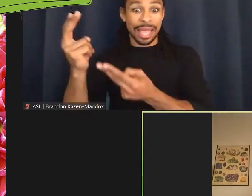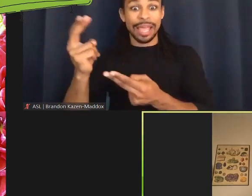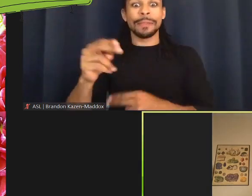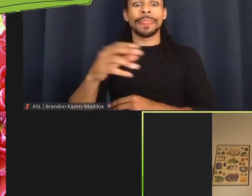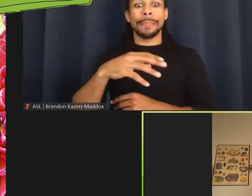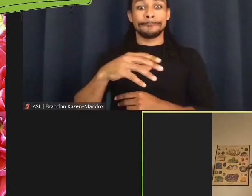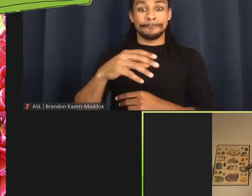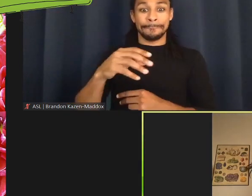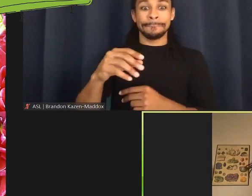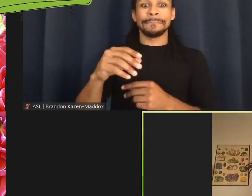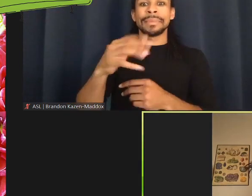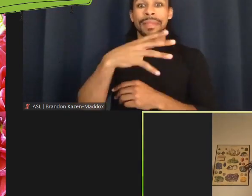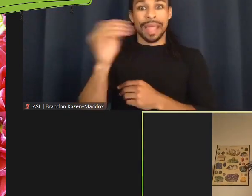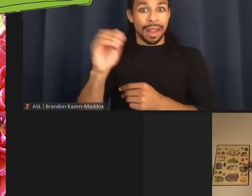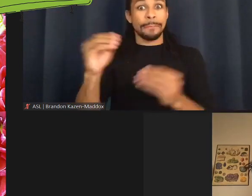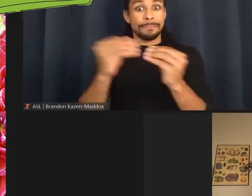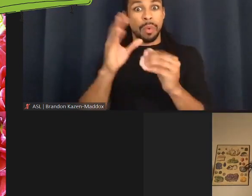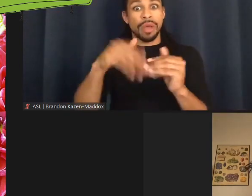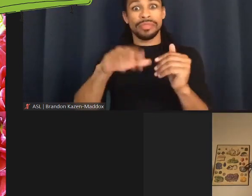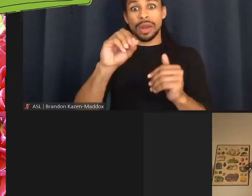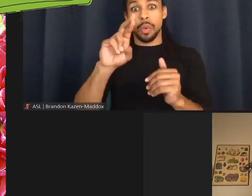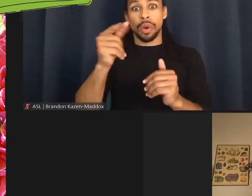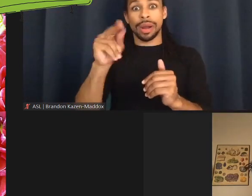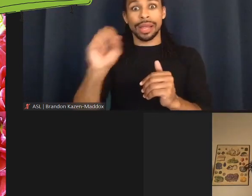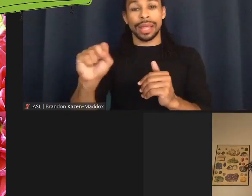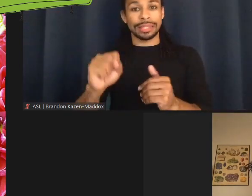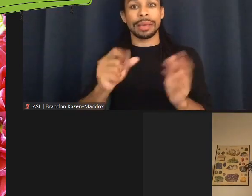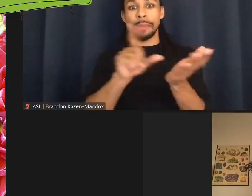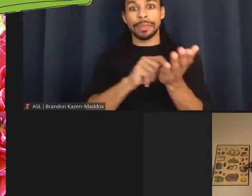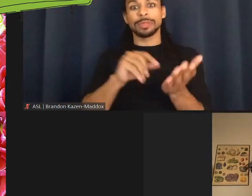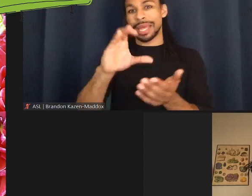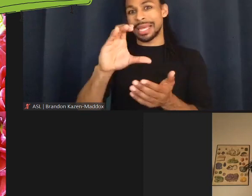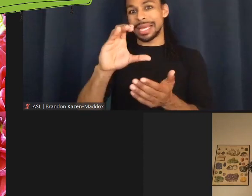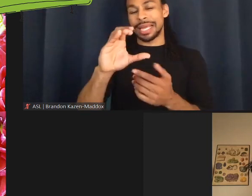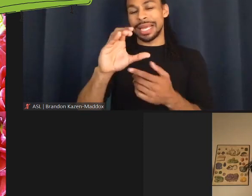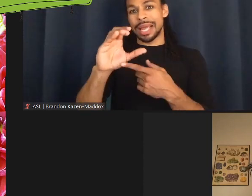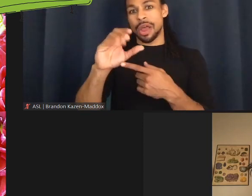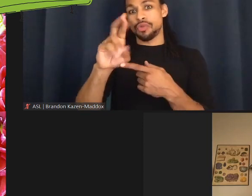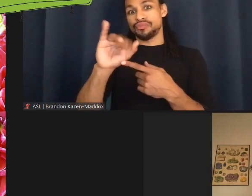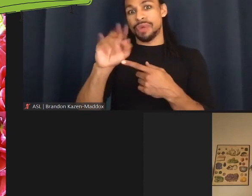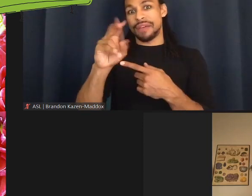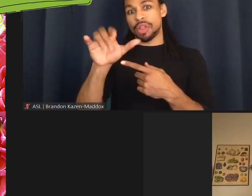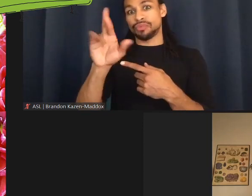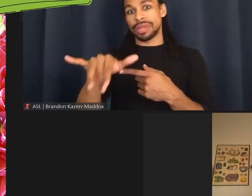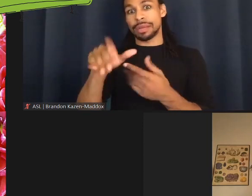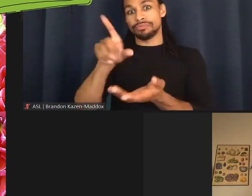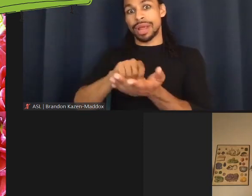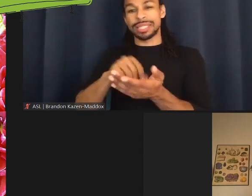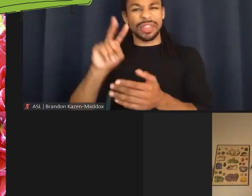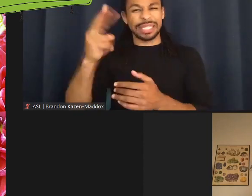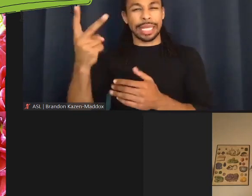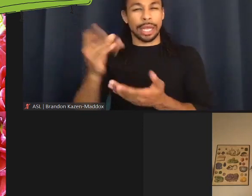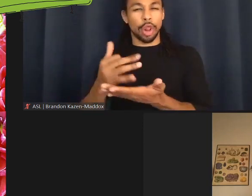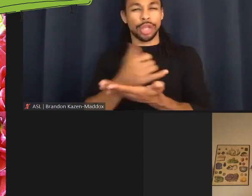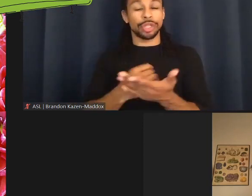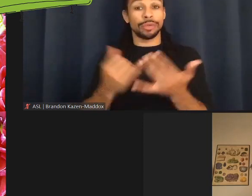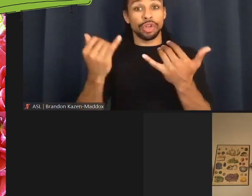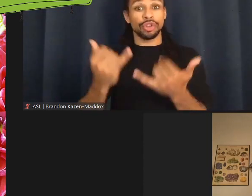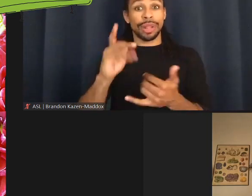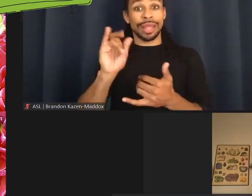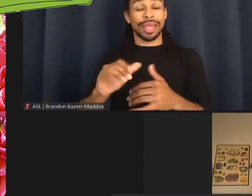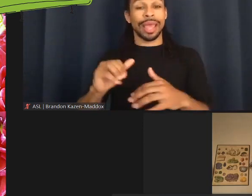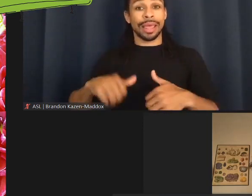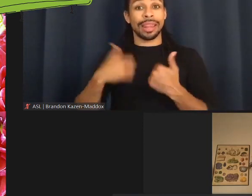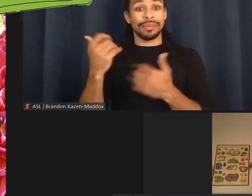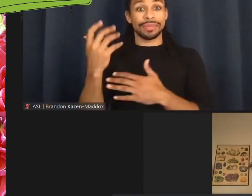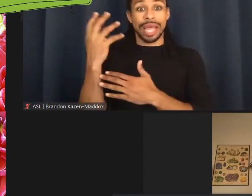Than Organs, published by Sibling Rivalry Press, is their second collection. Currently, Kay lives outside of